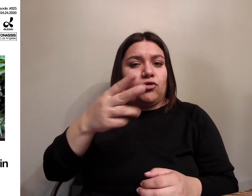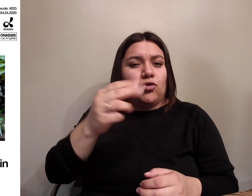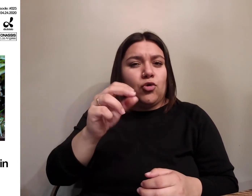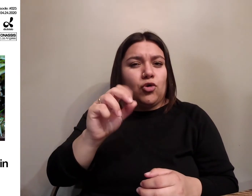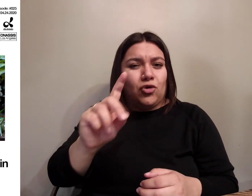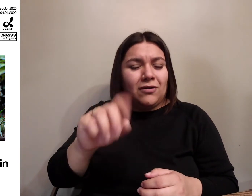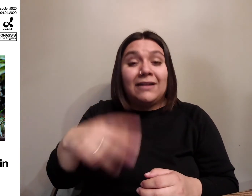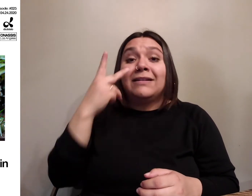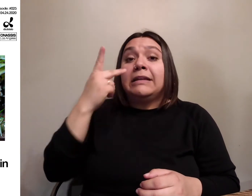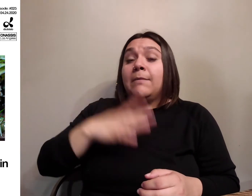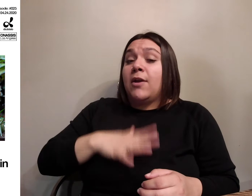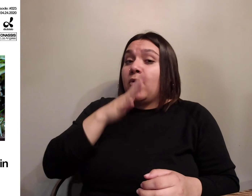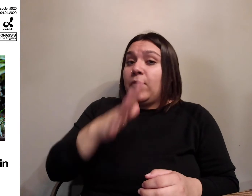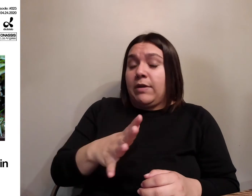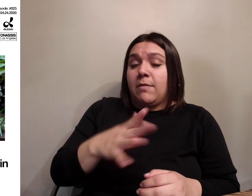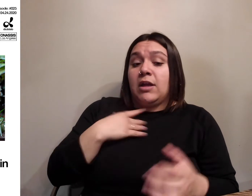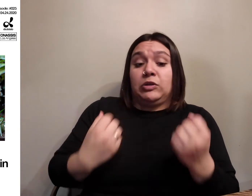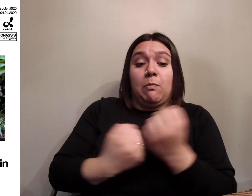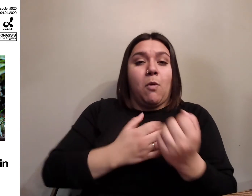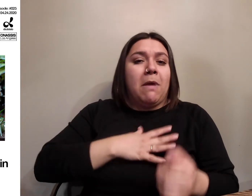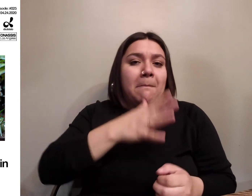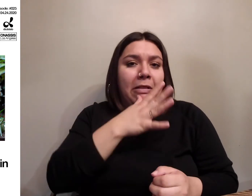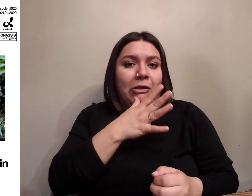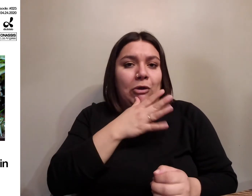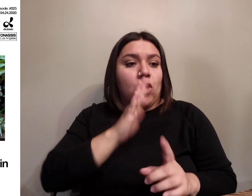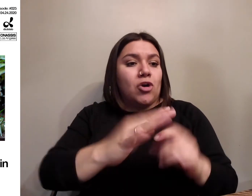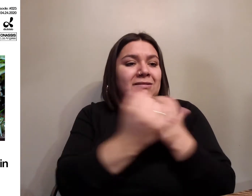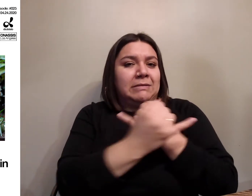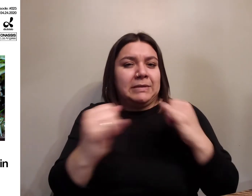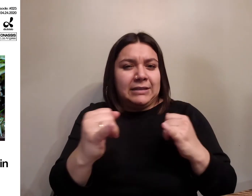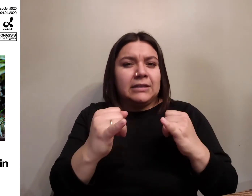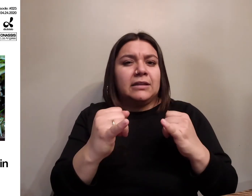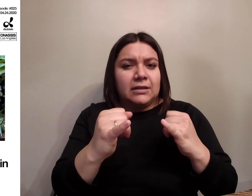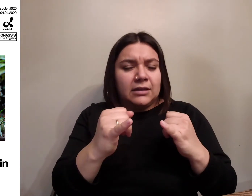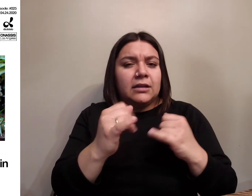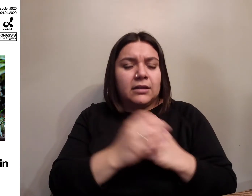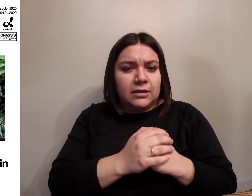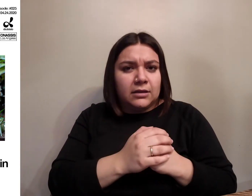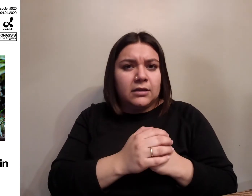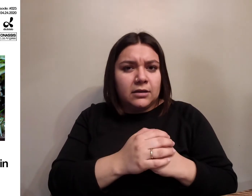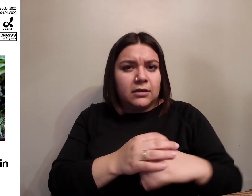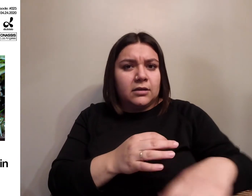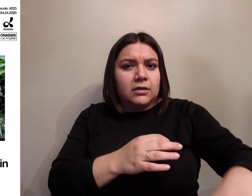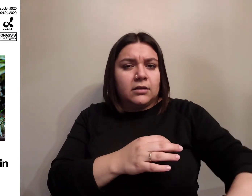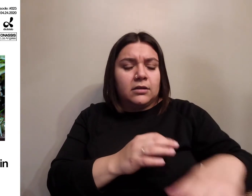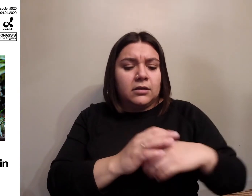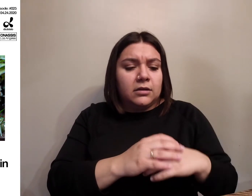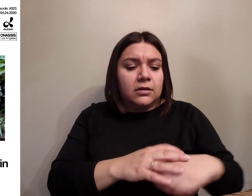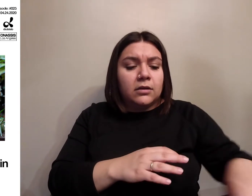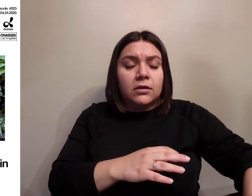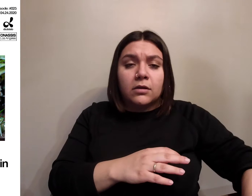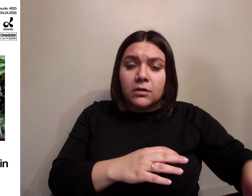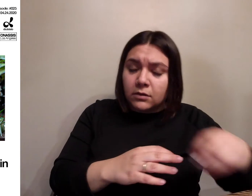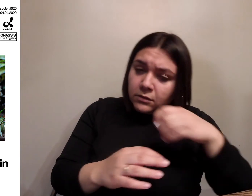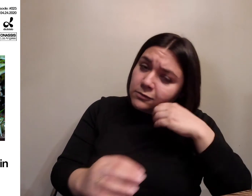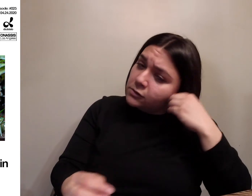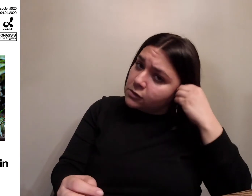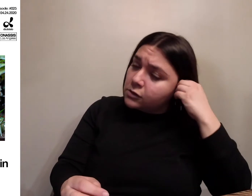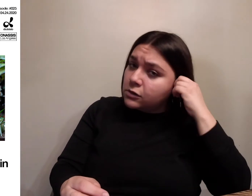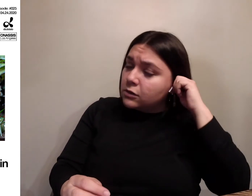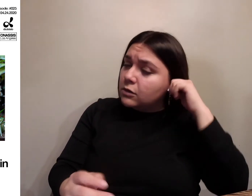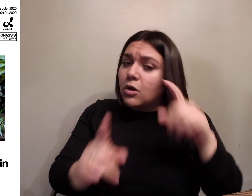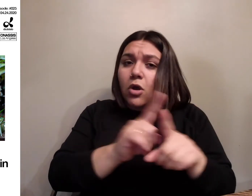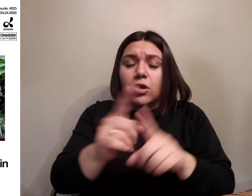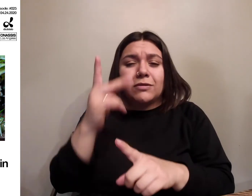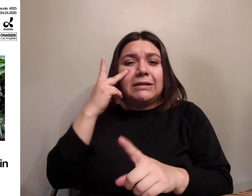Benjamin describes him as a failed mystic. And I'm really wondering,